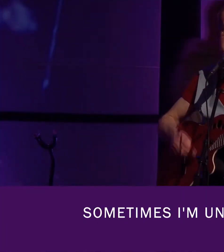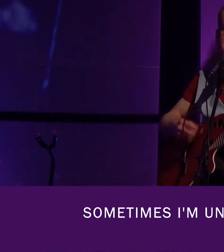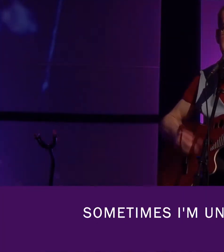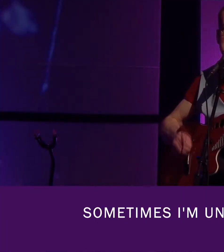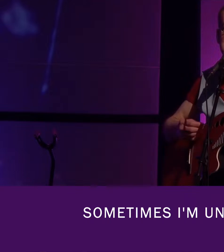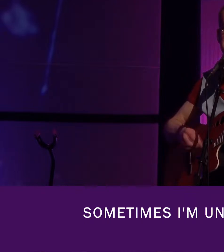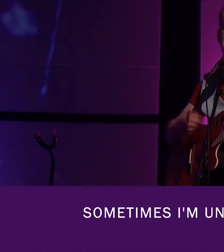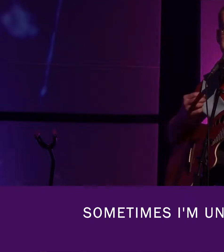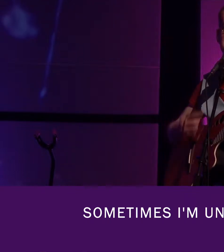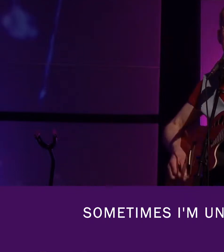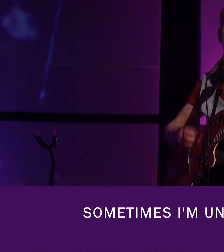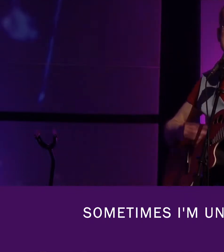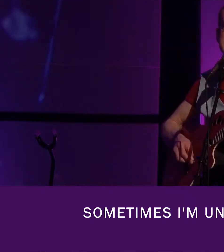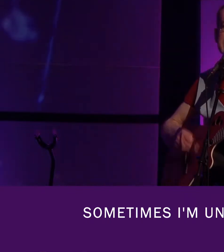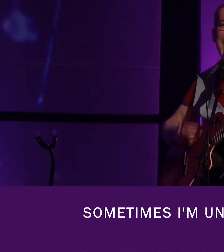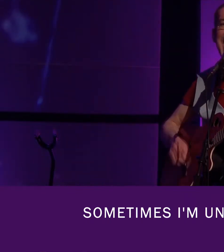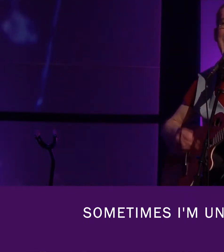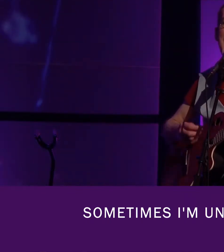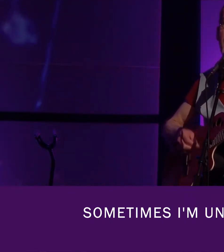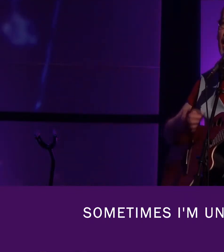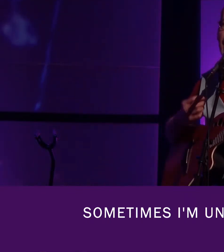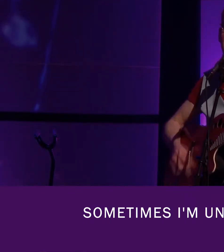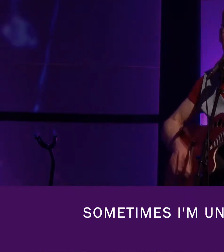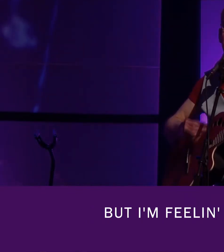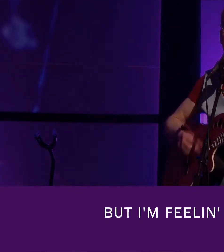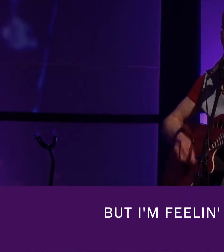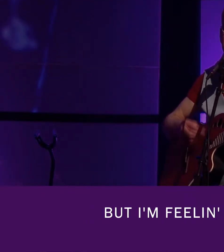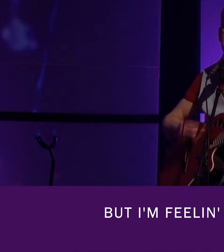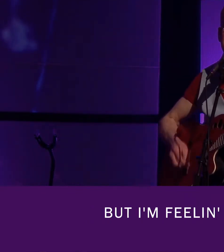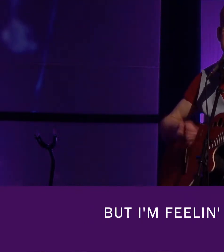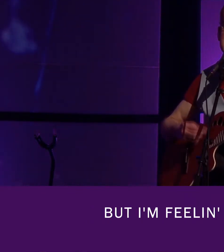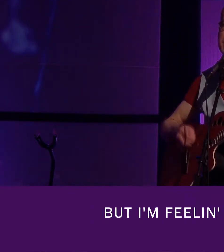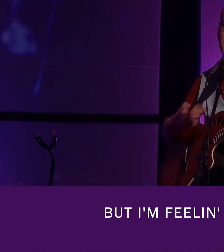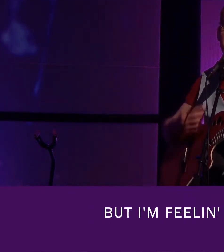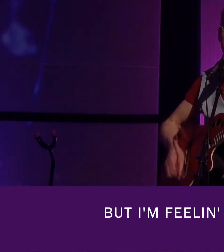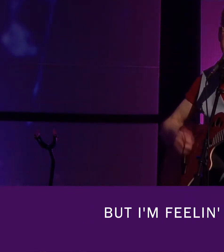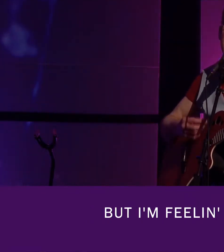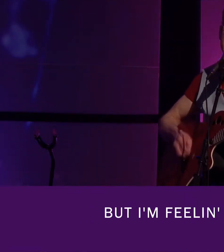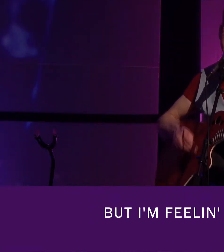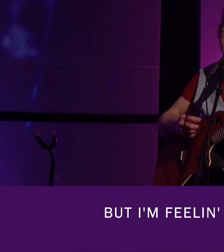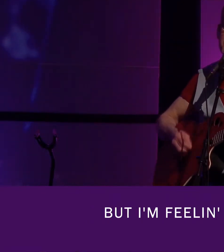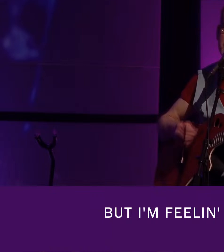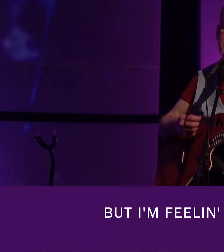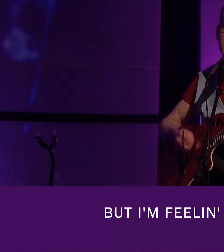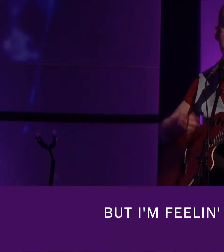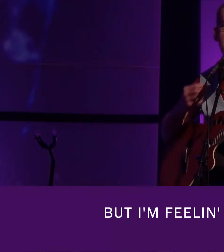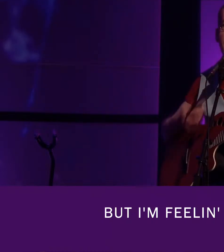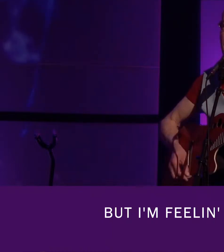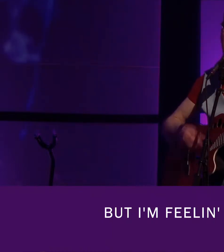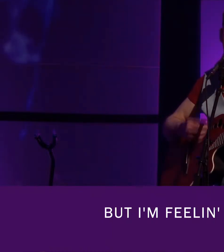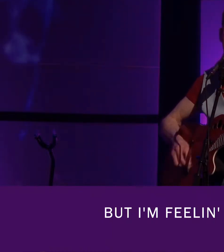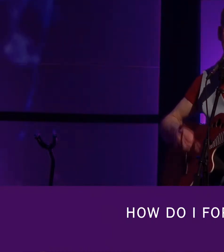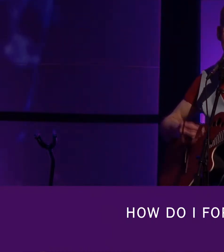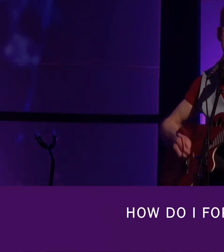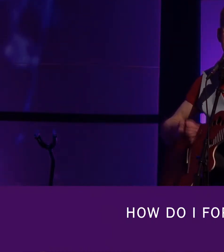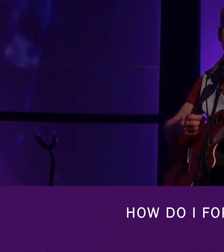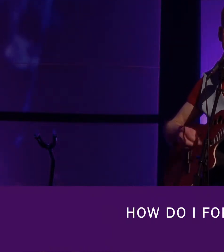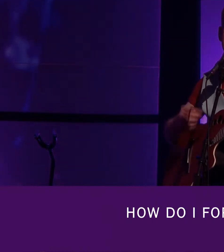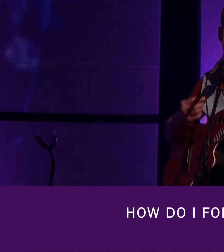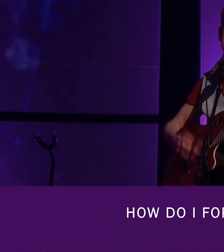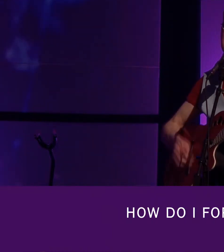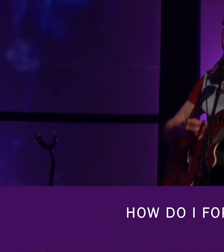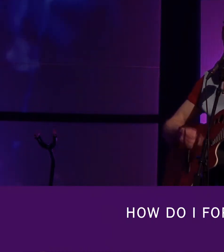Sometimes I'm under starlit sky, but I'm feeling more like dirt. How do